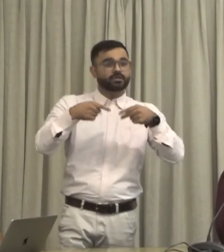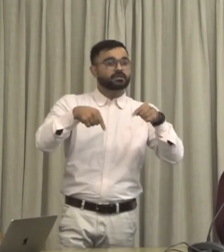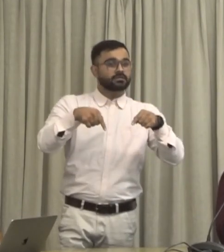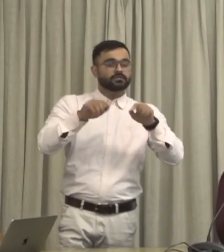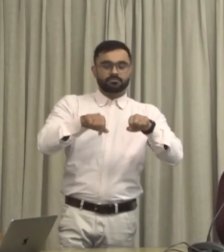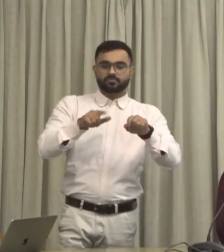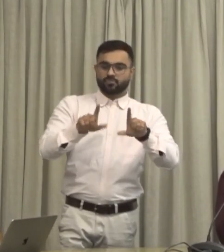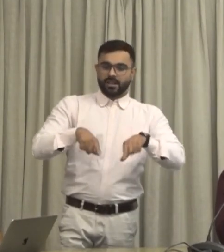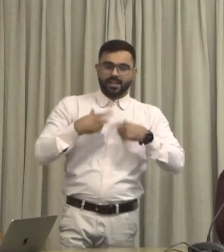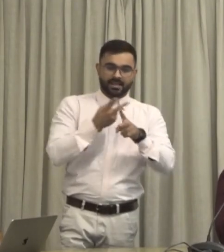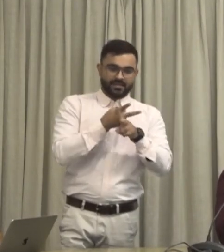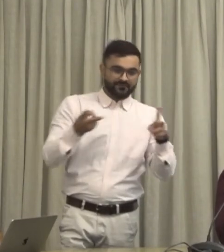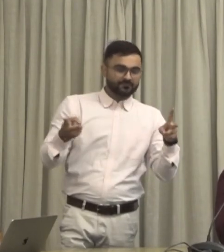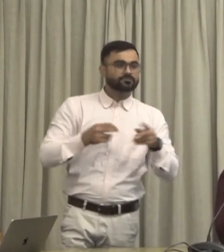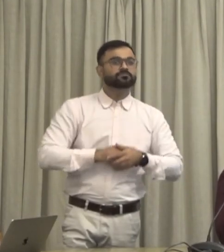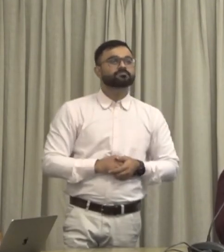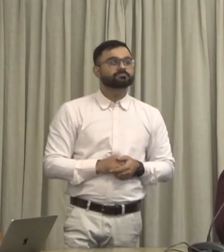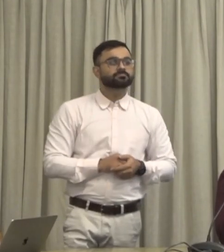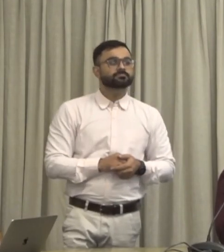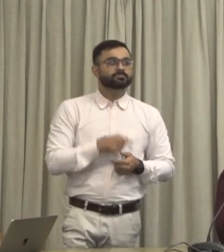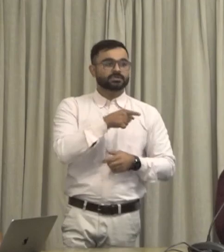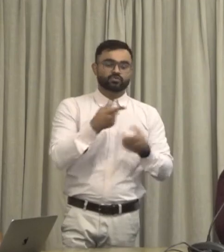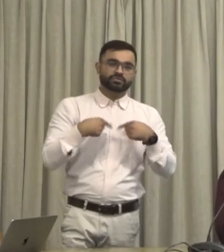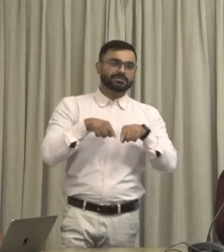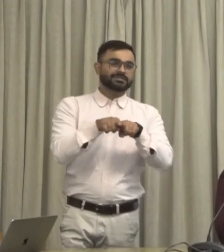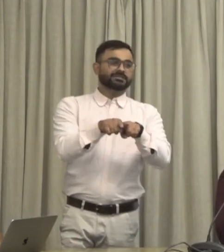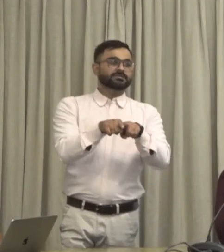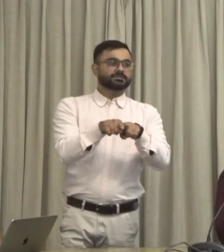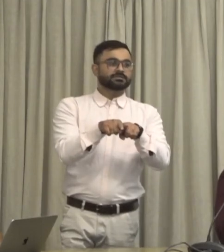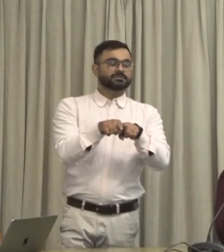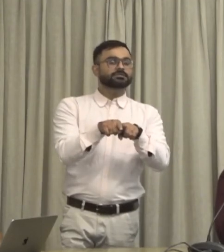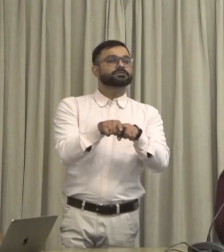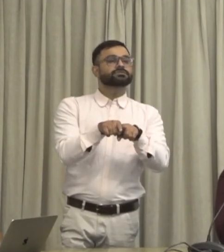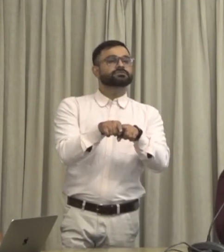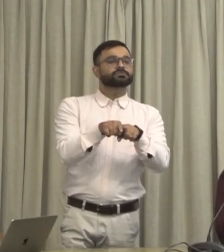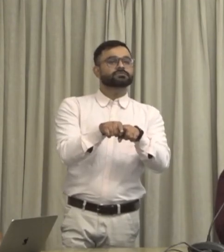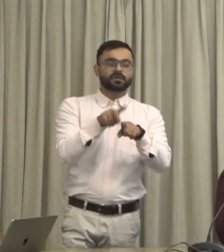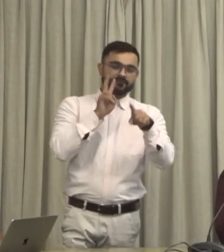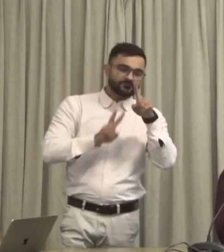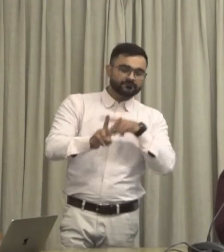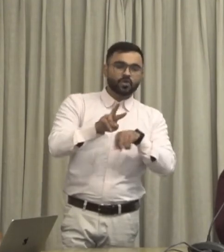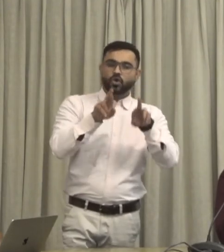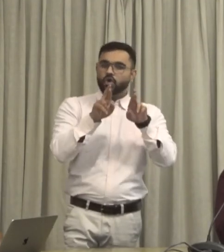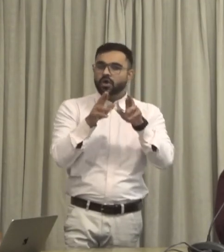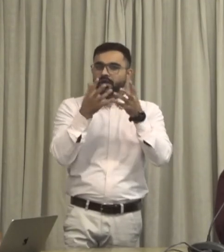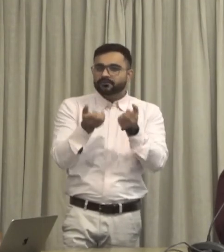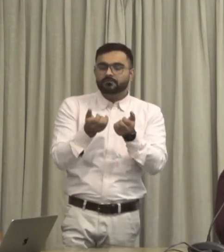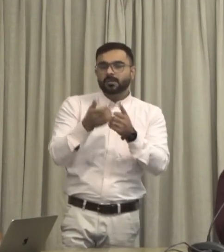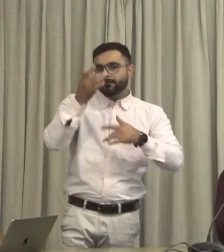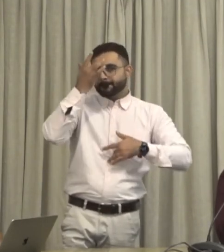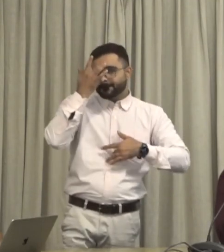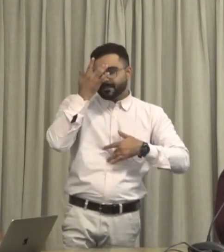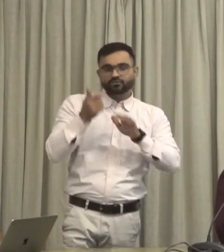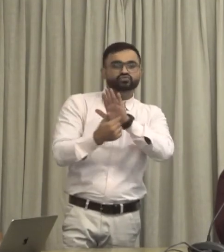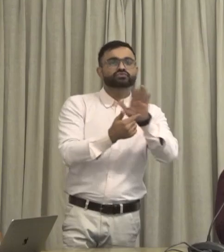just unilateral with the physician. It is together with the values and wishes of the patient or